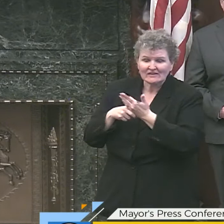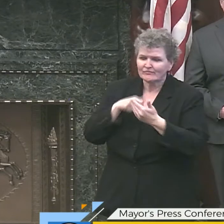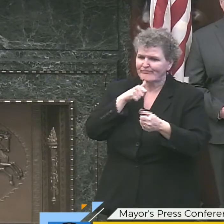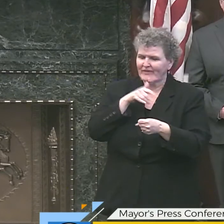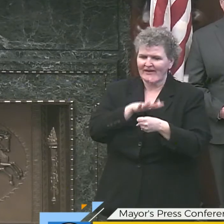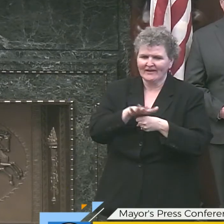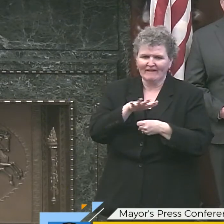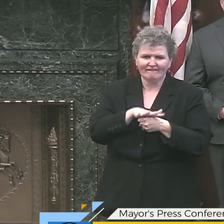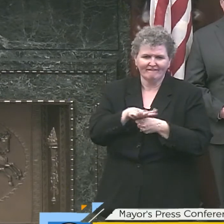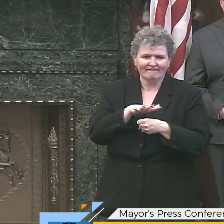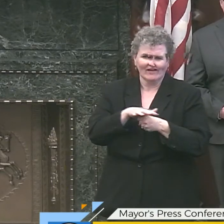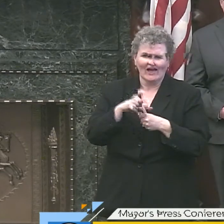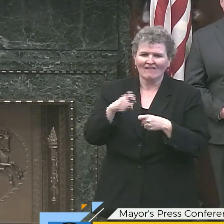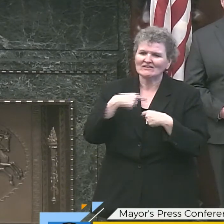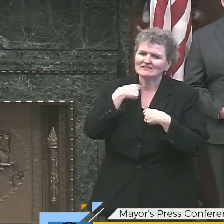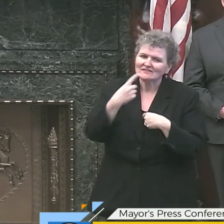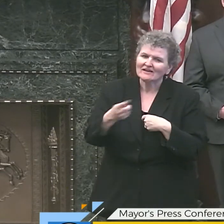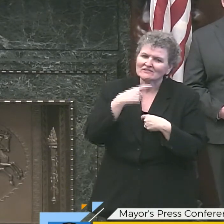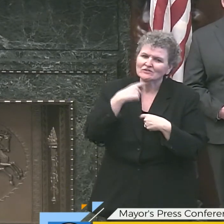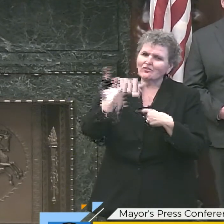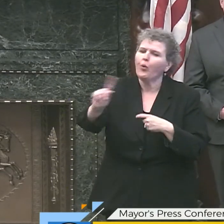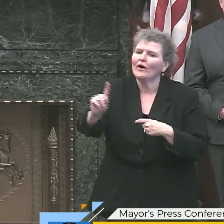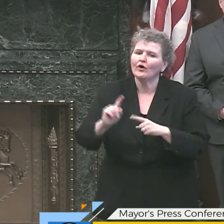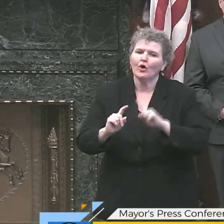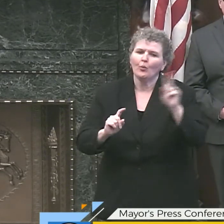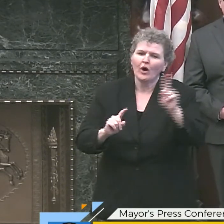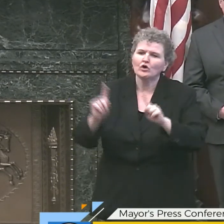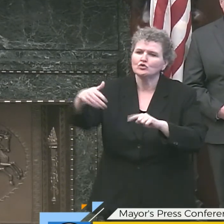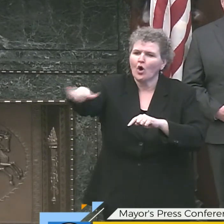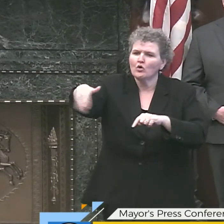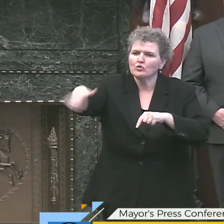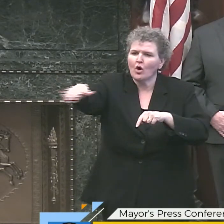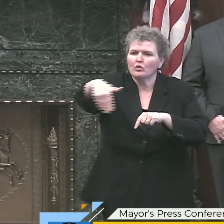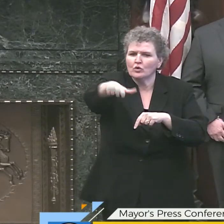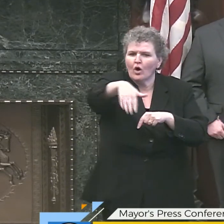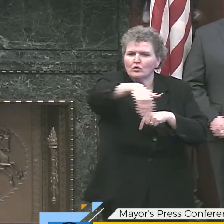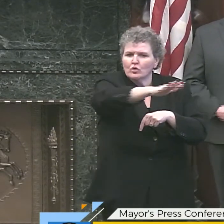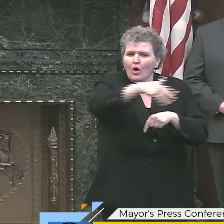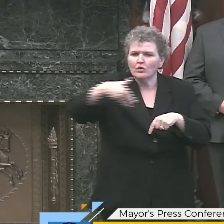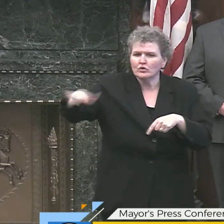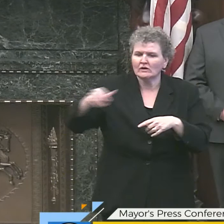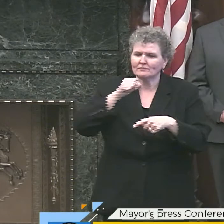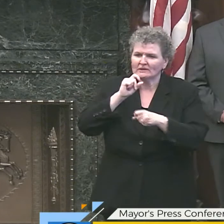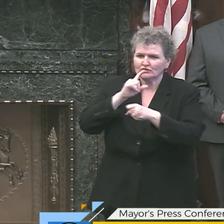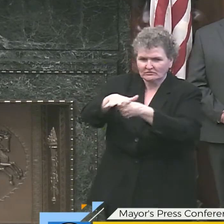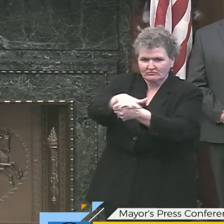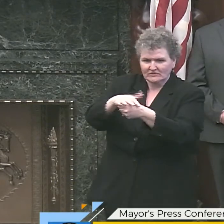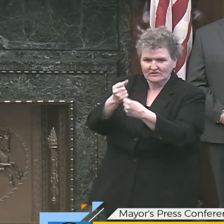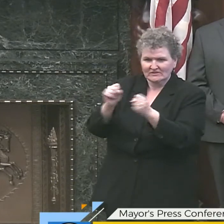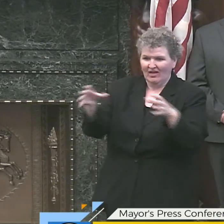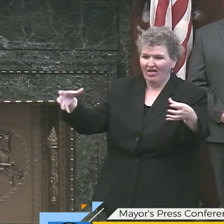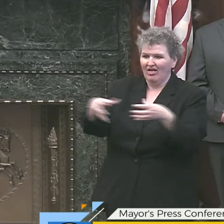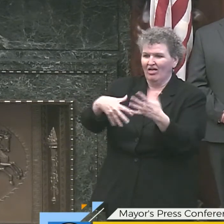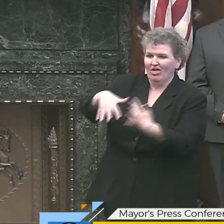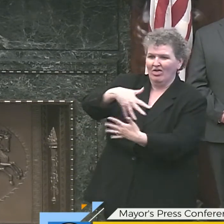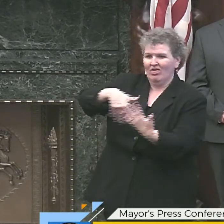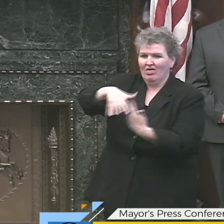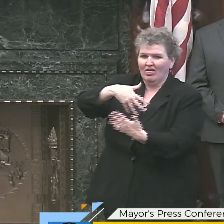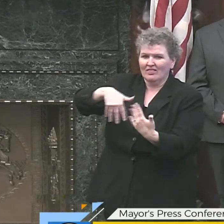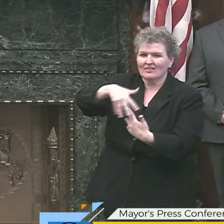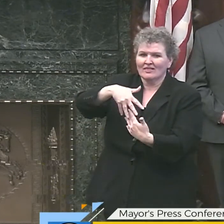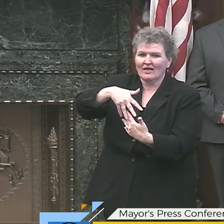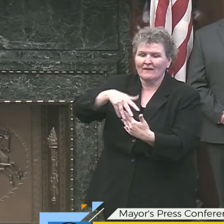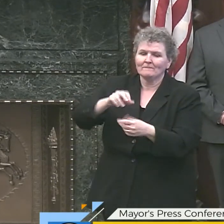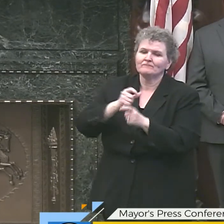locations for people to go, as well as making sure that those areas that they do go also practice appropriate